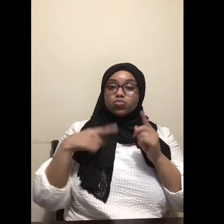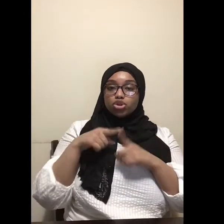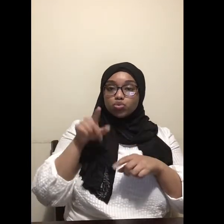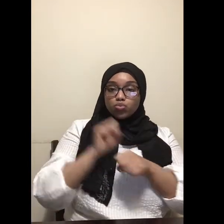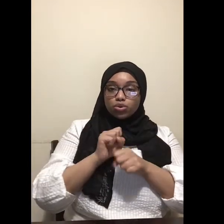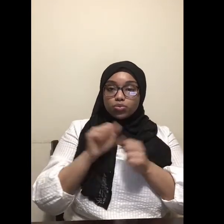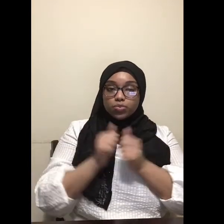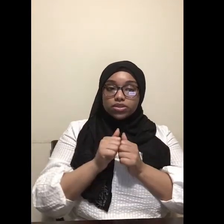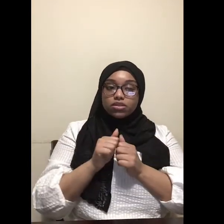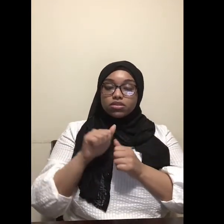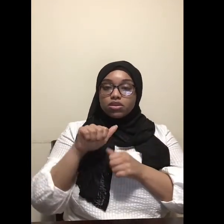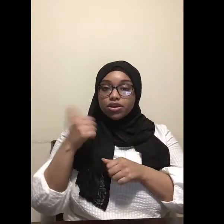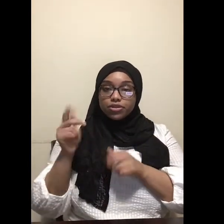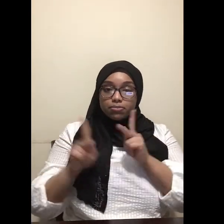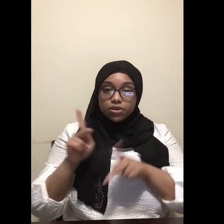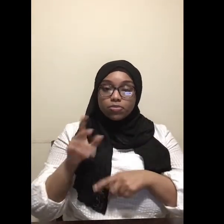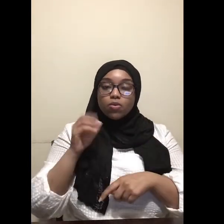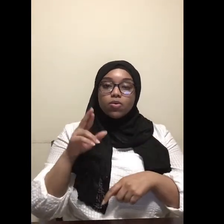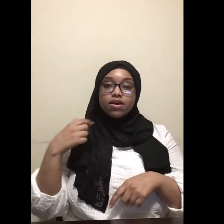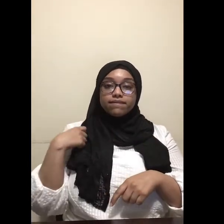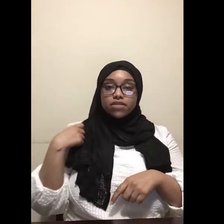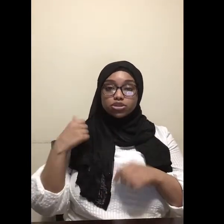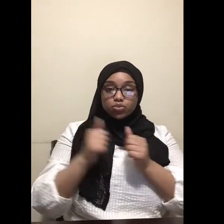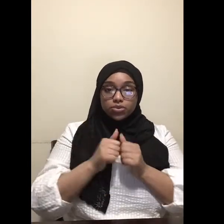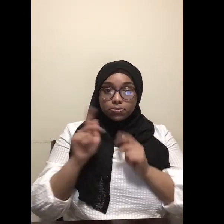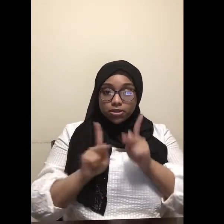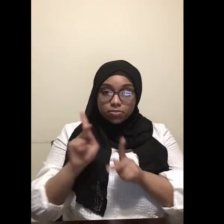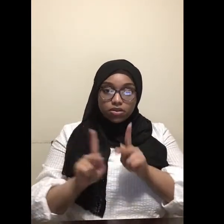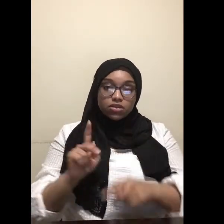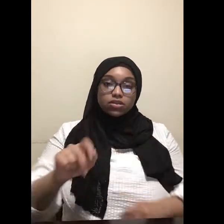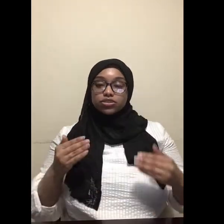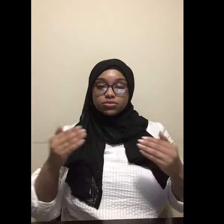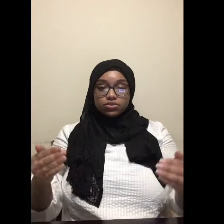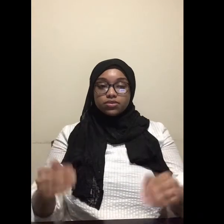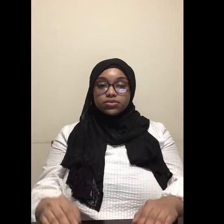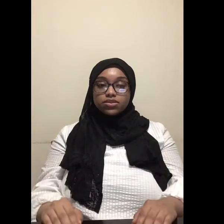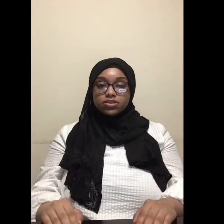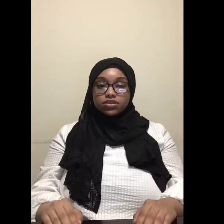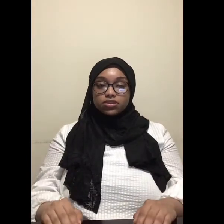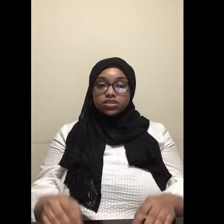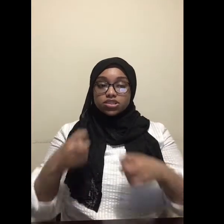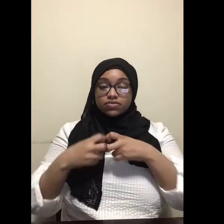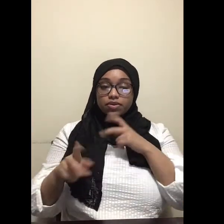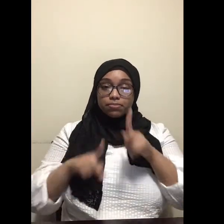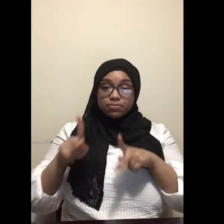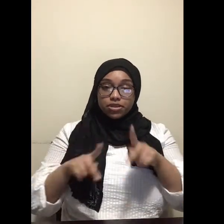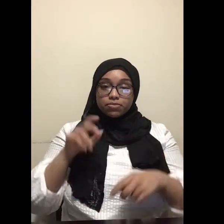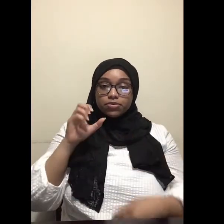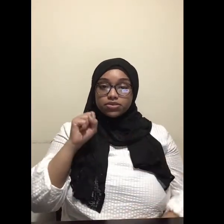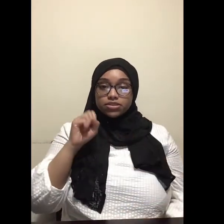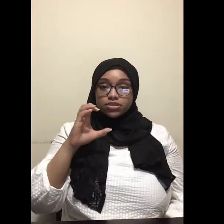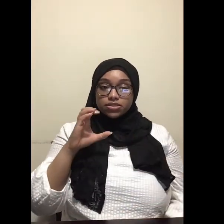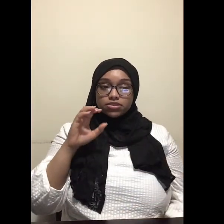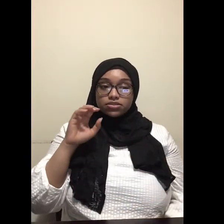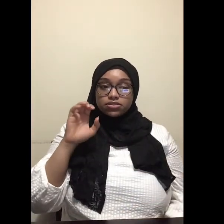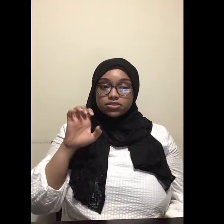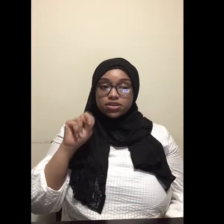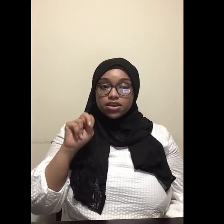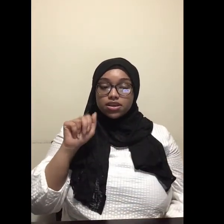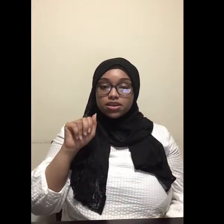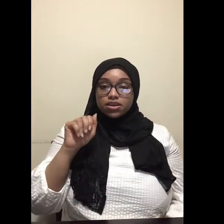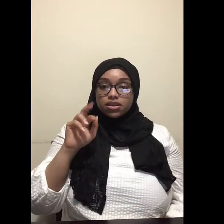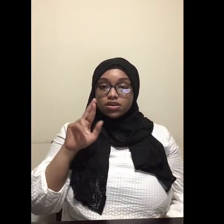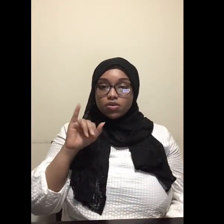through what these different scenarios can look like. Some things that can commonly happen as a board member or just in